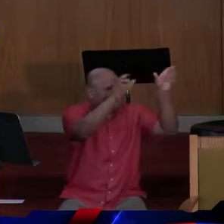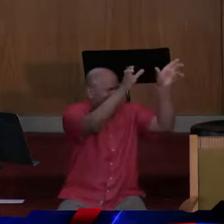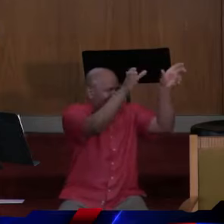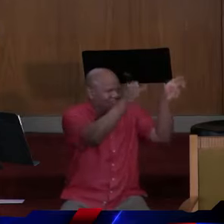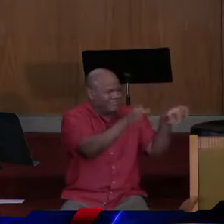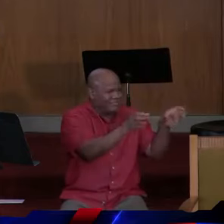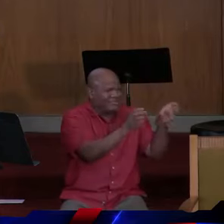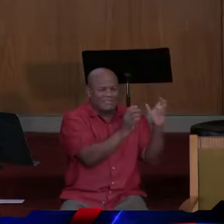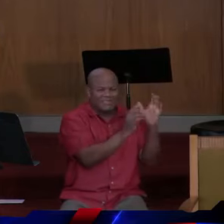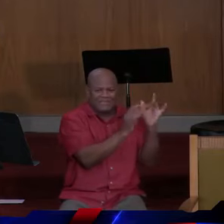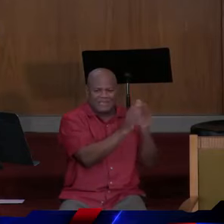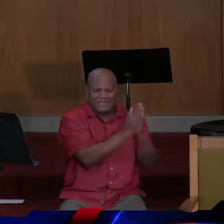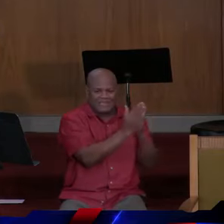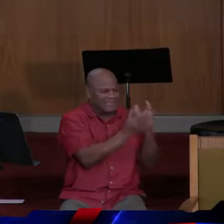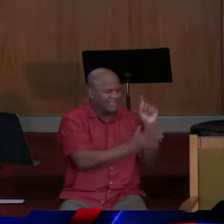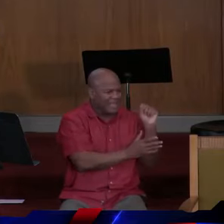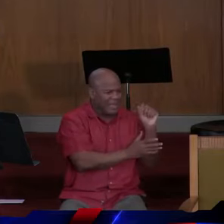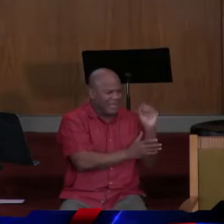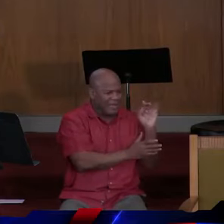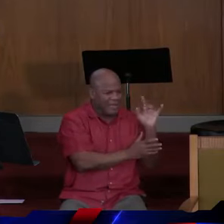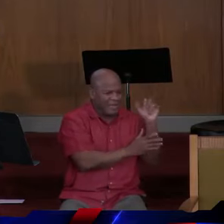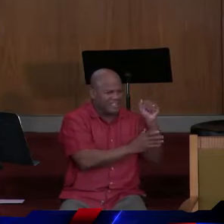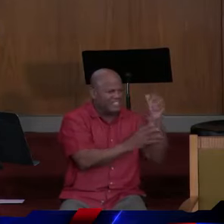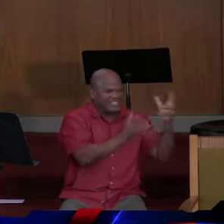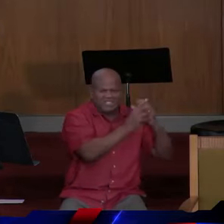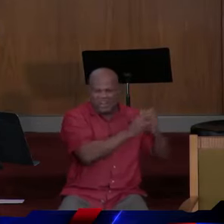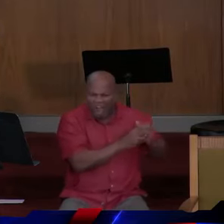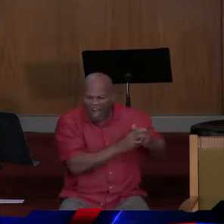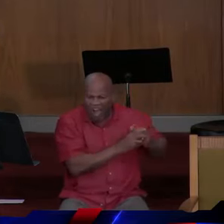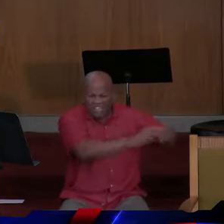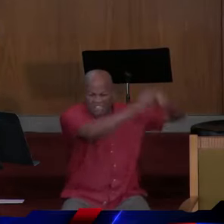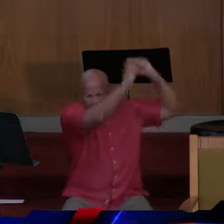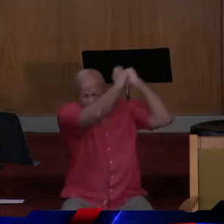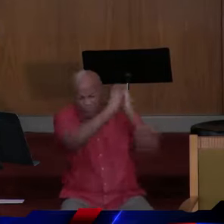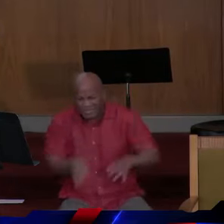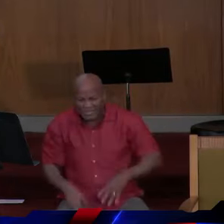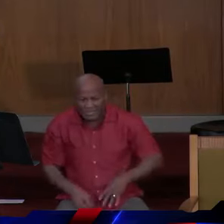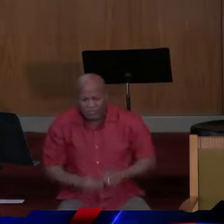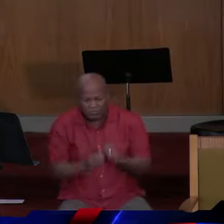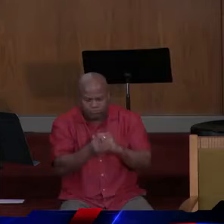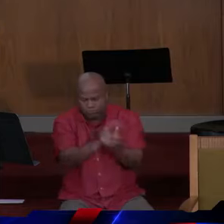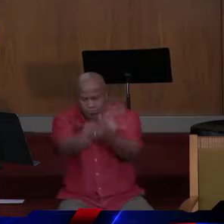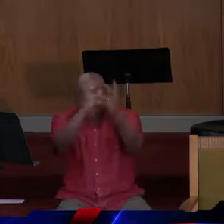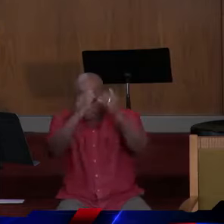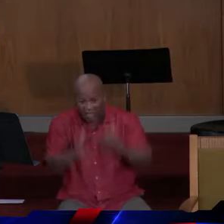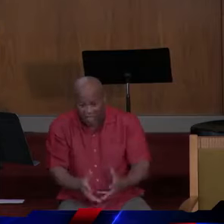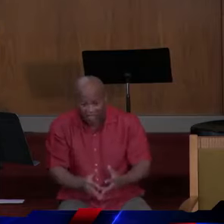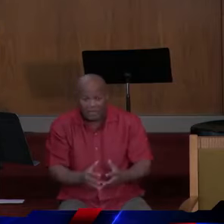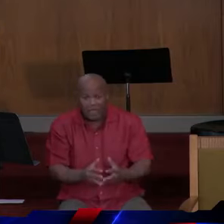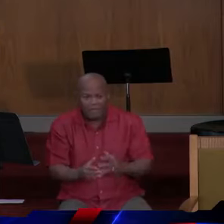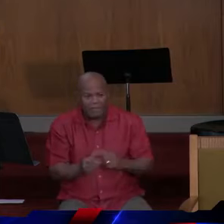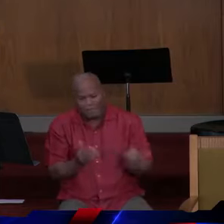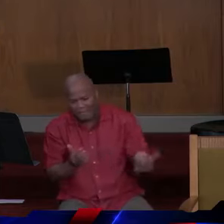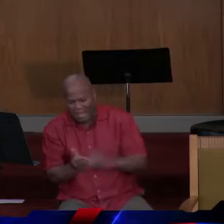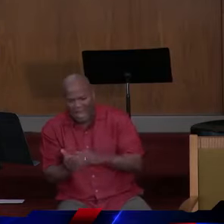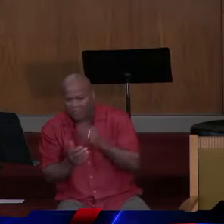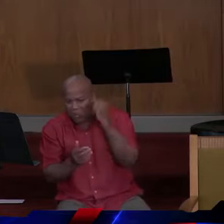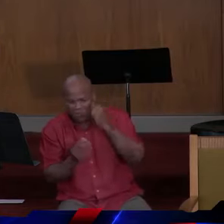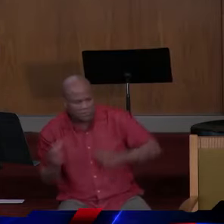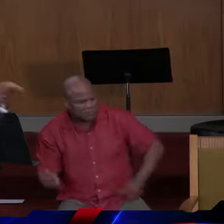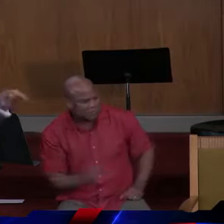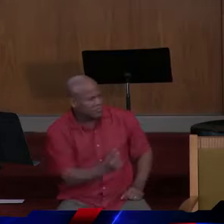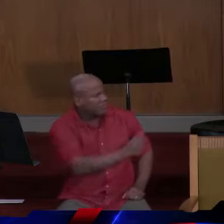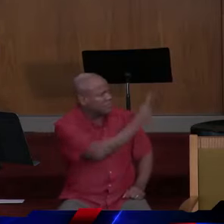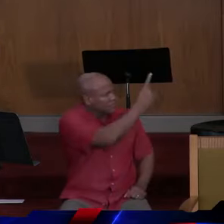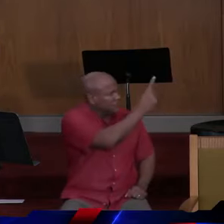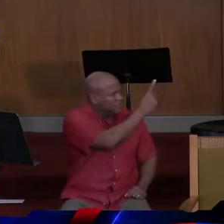the golden calf, and then Moses went back up to the mountain. Y'all remember that? And God said, this